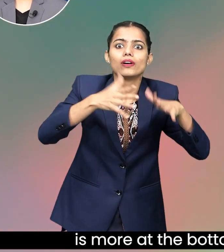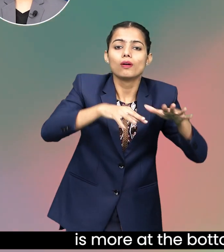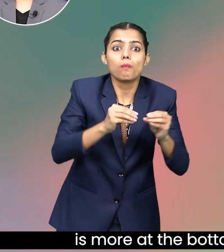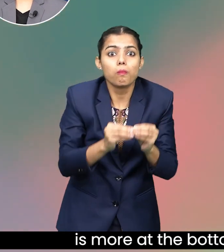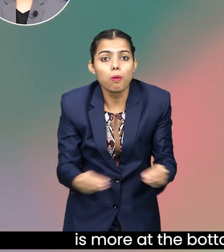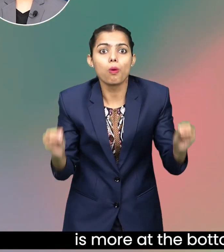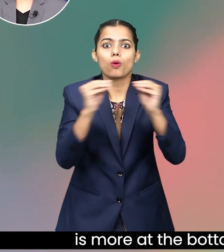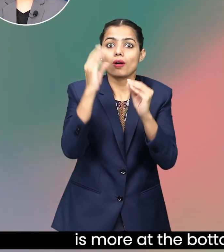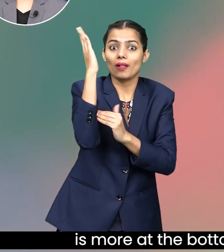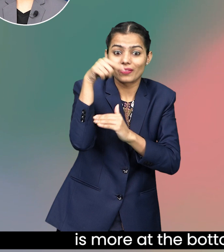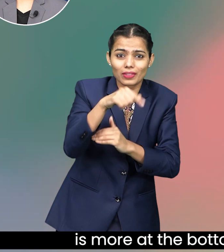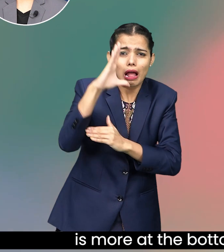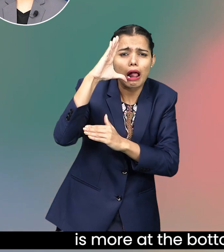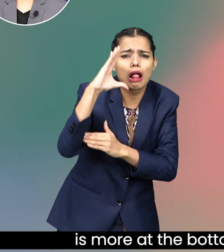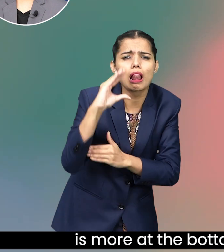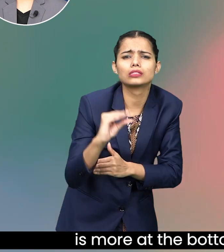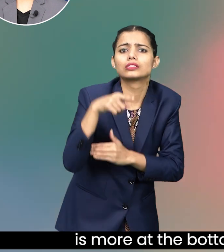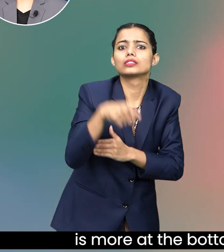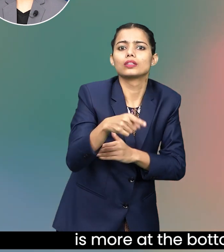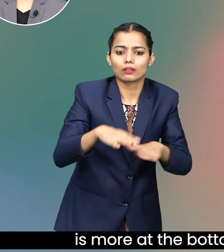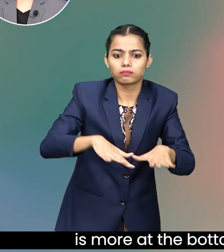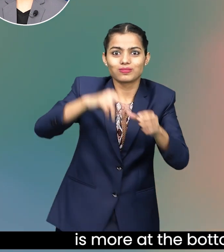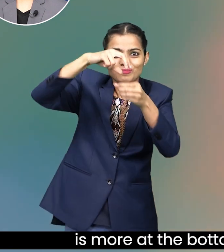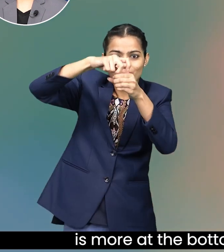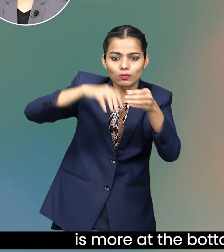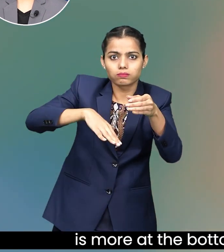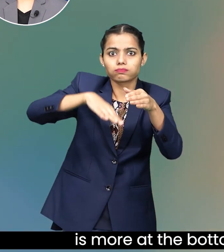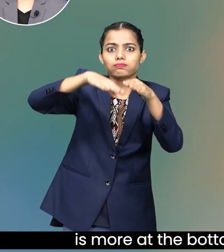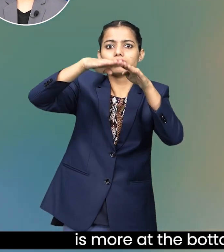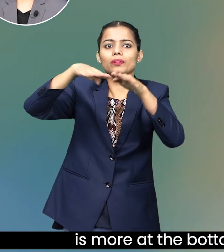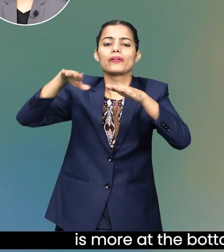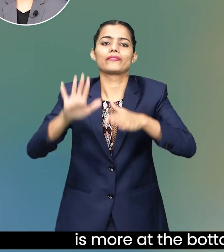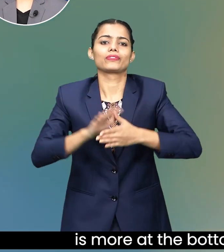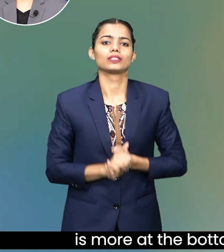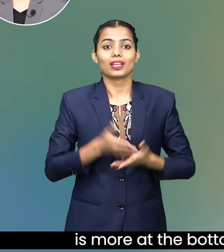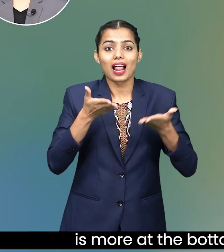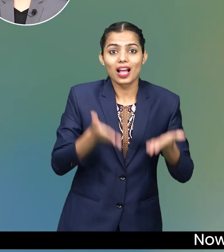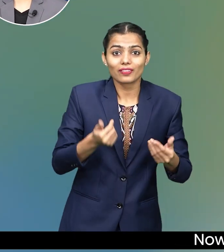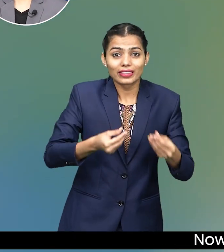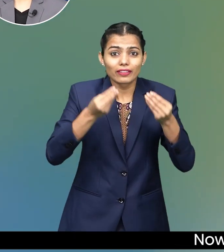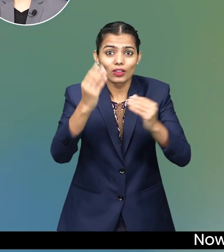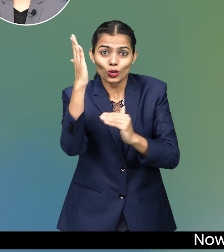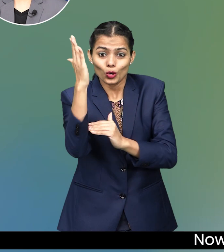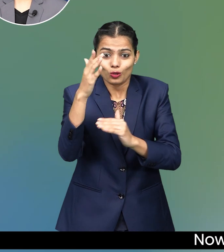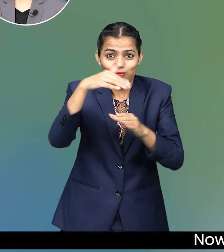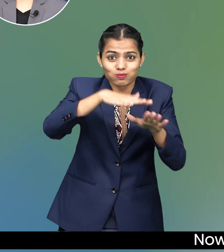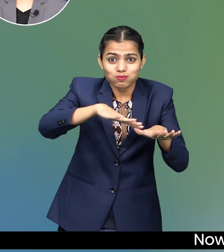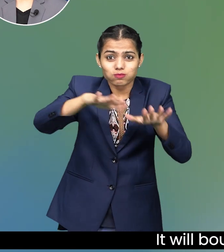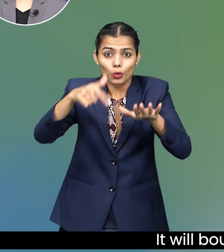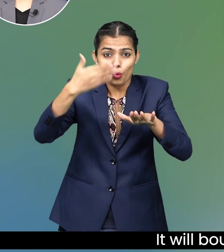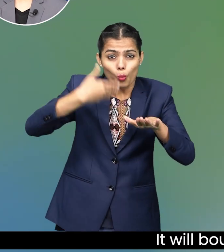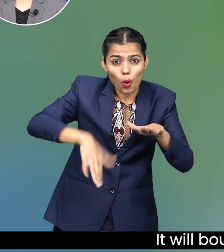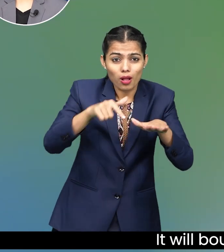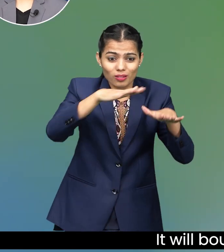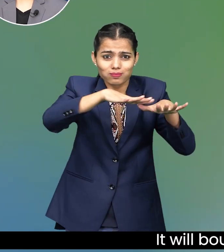now release the bottle